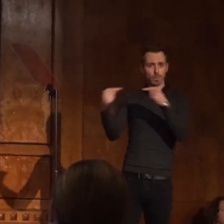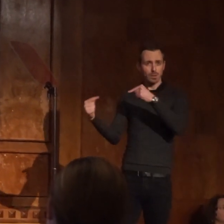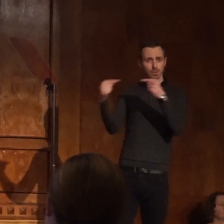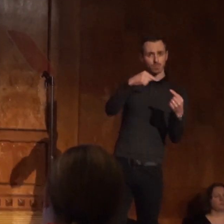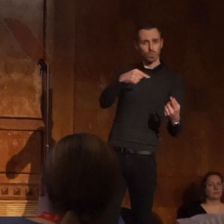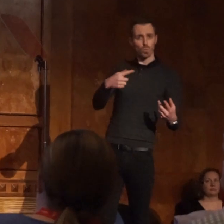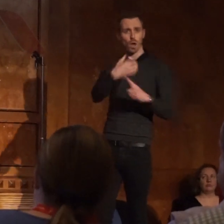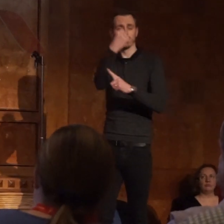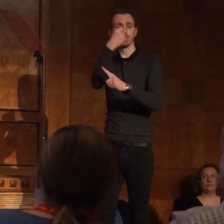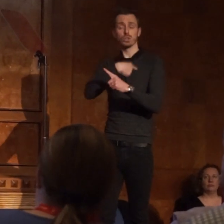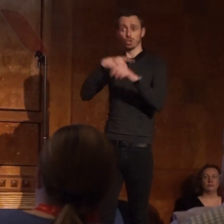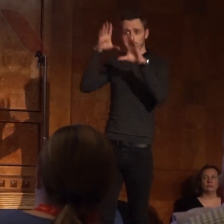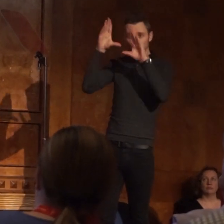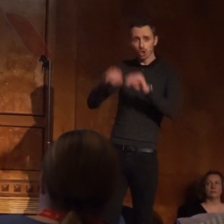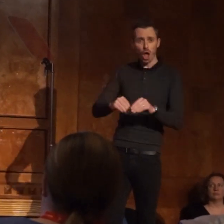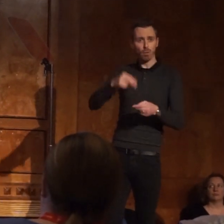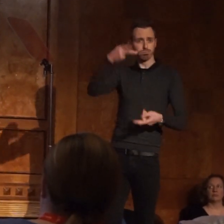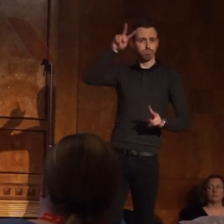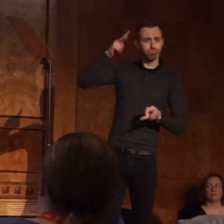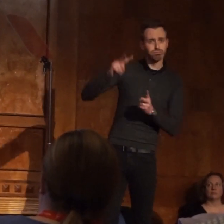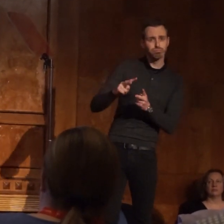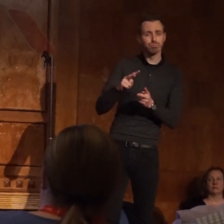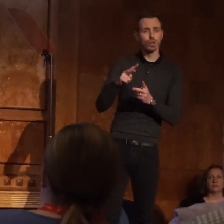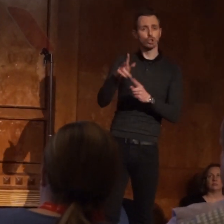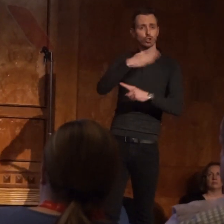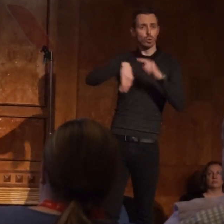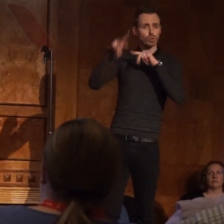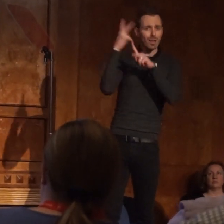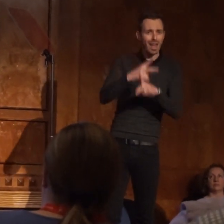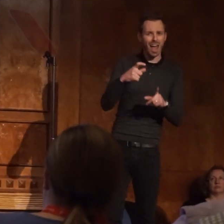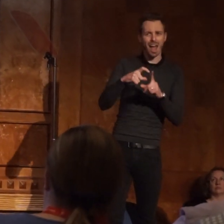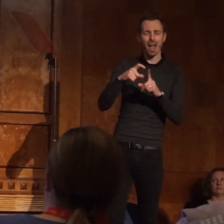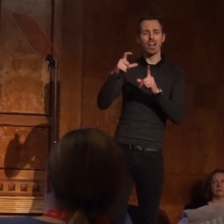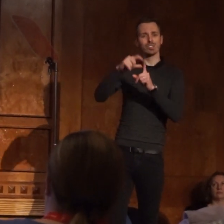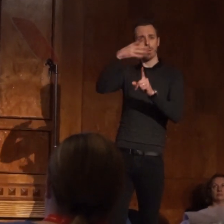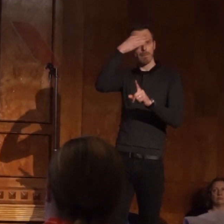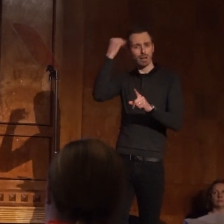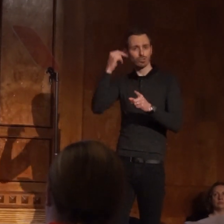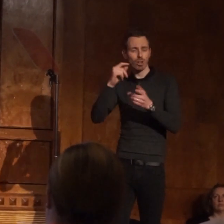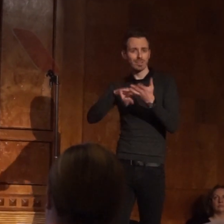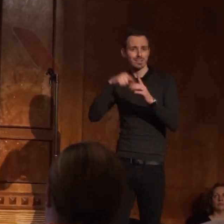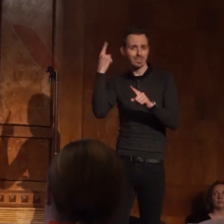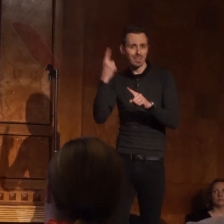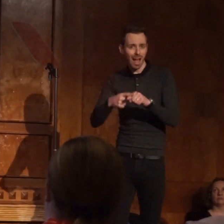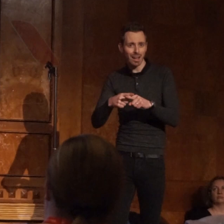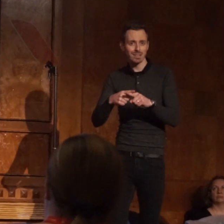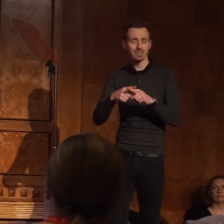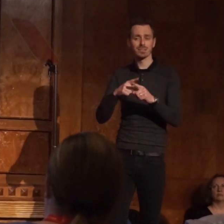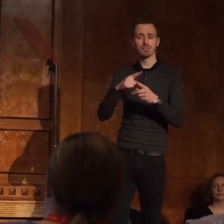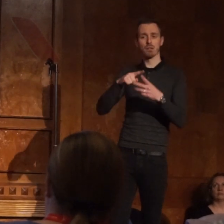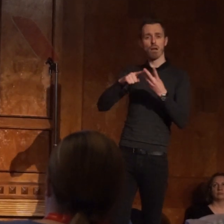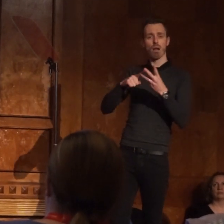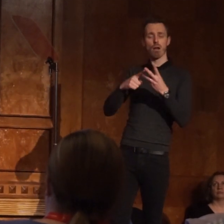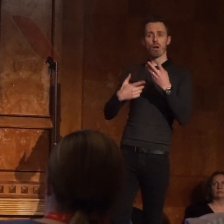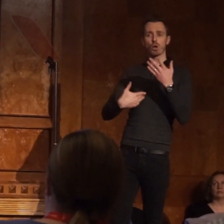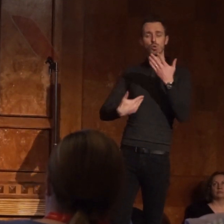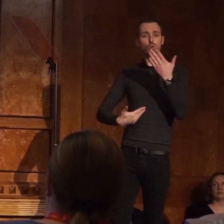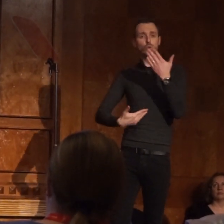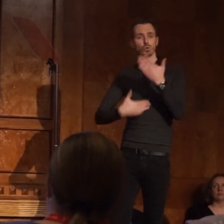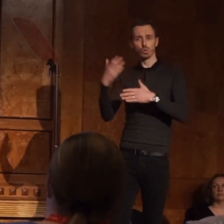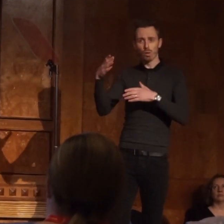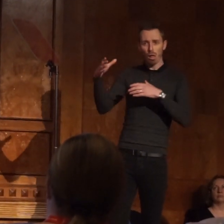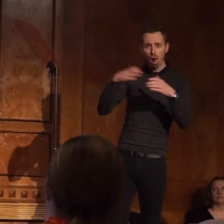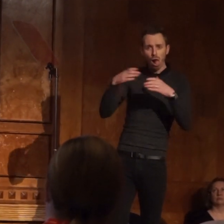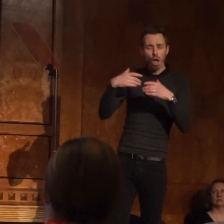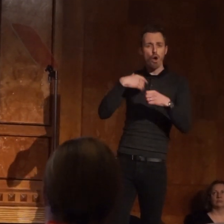on social care, the so-called dementia tax. It stopped ushering in a whole new generation of